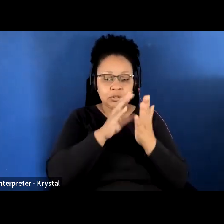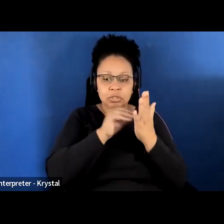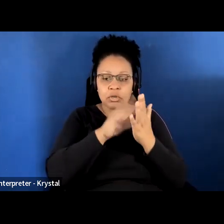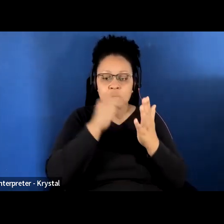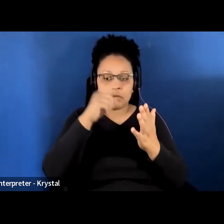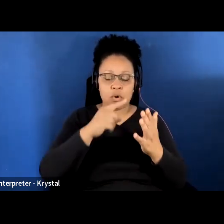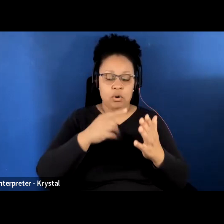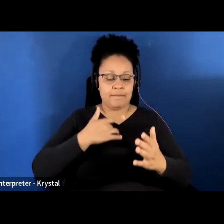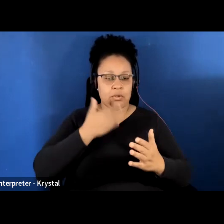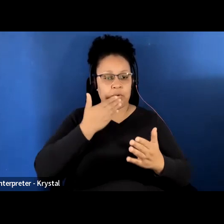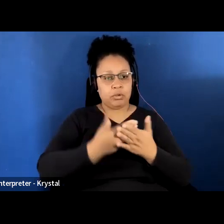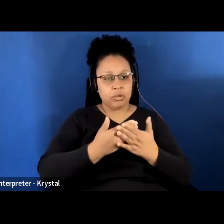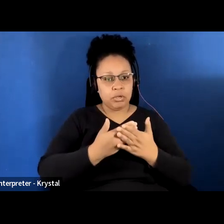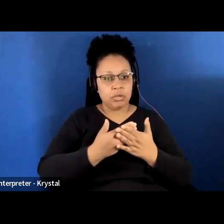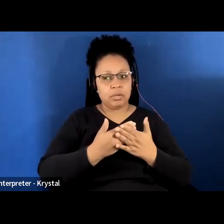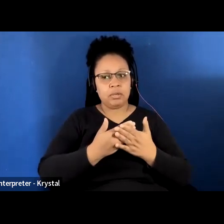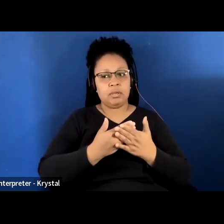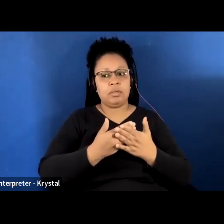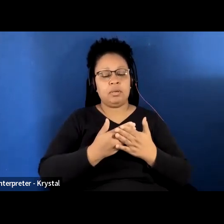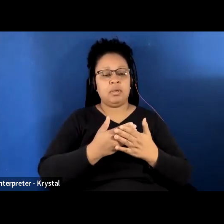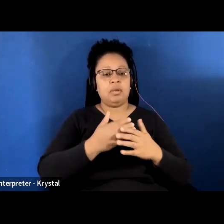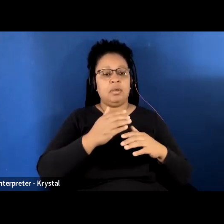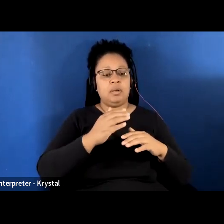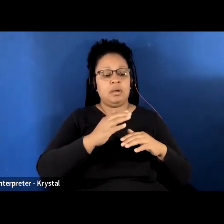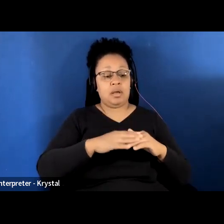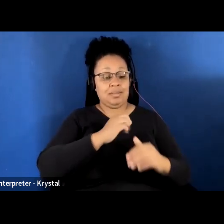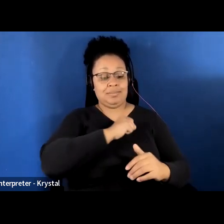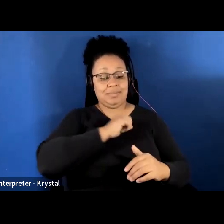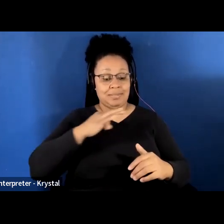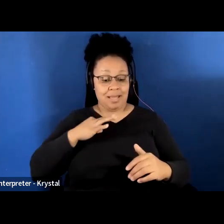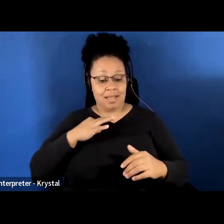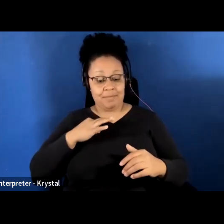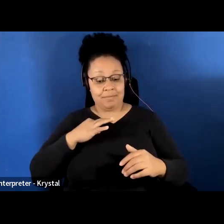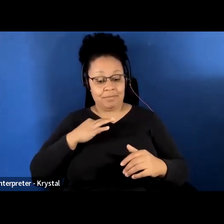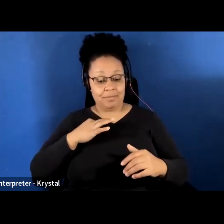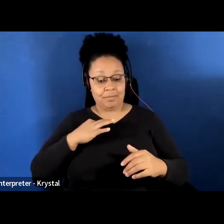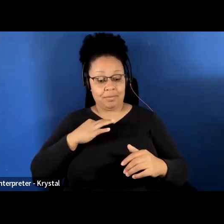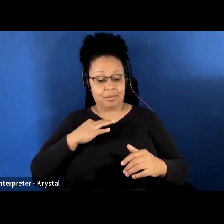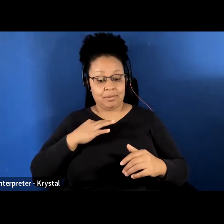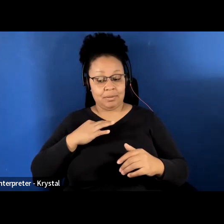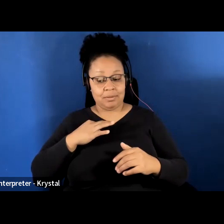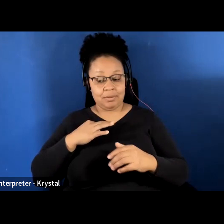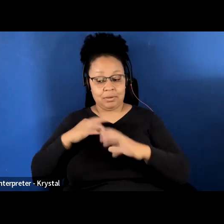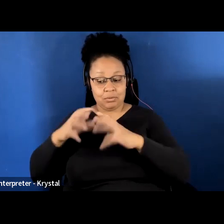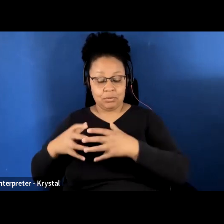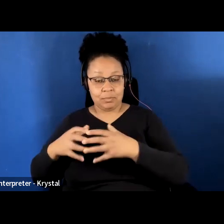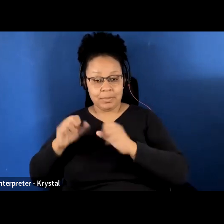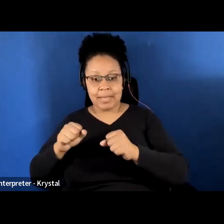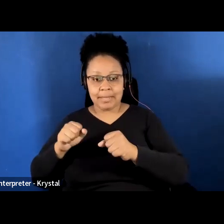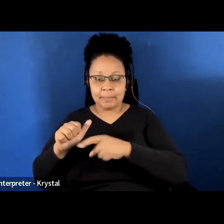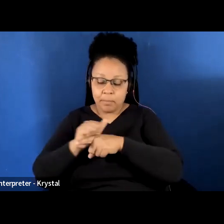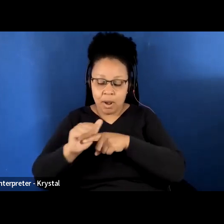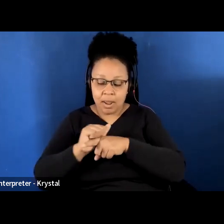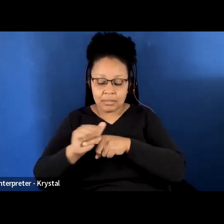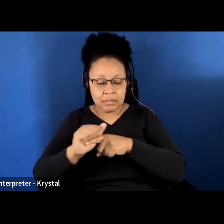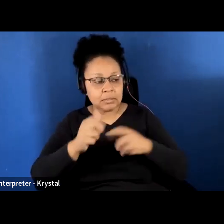feel good about that. On the staff side, we can practice active listening, really carefully hearing